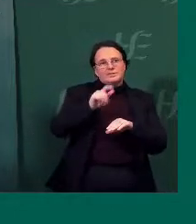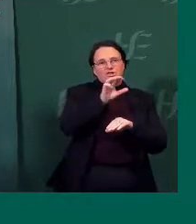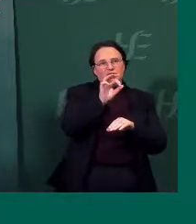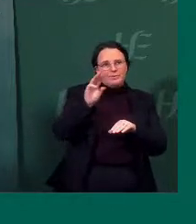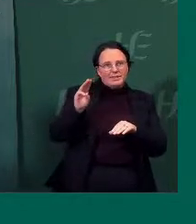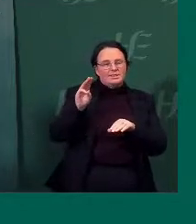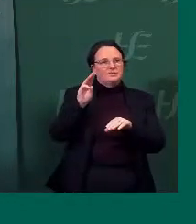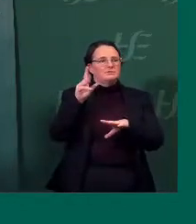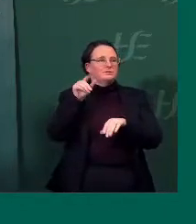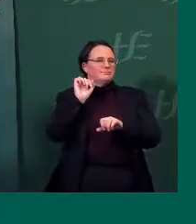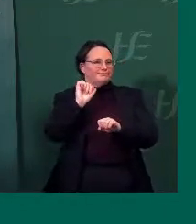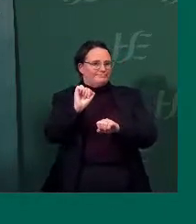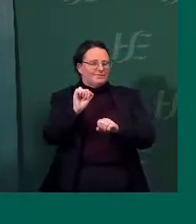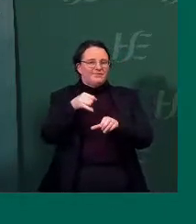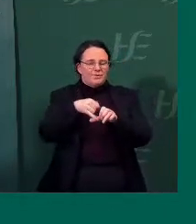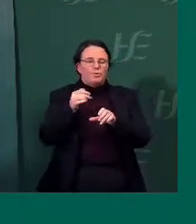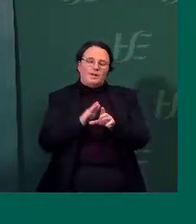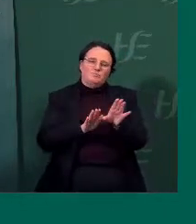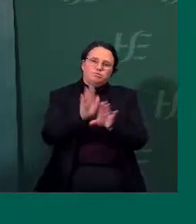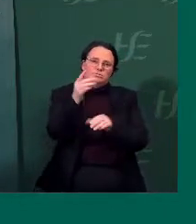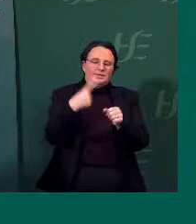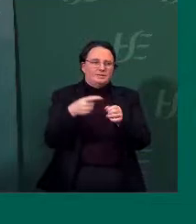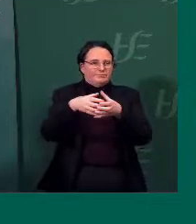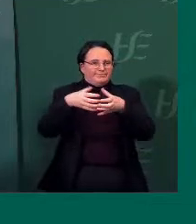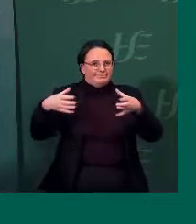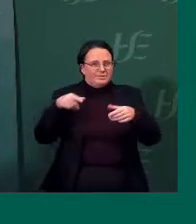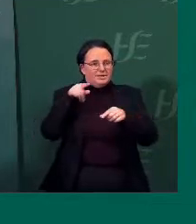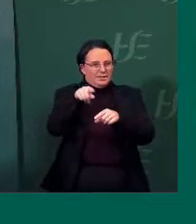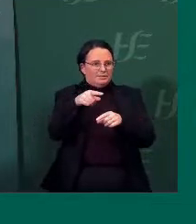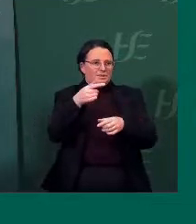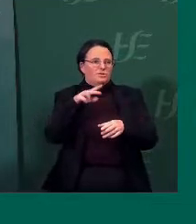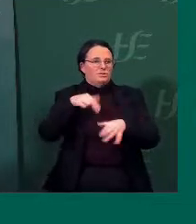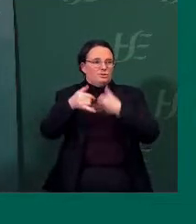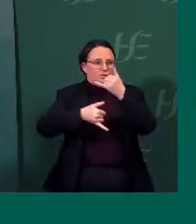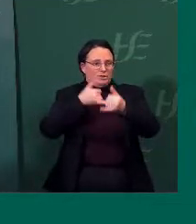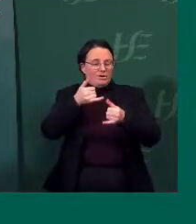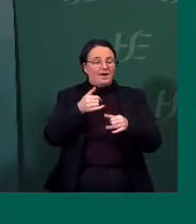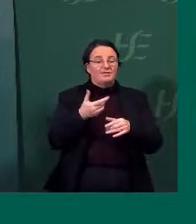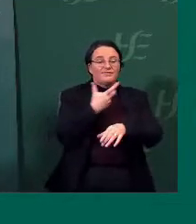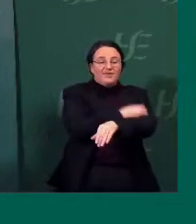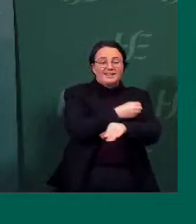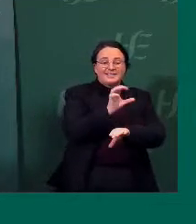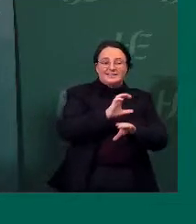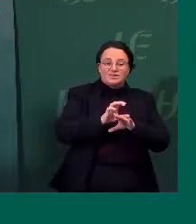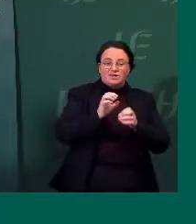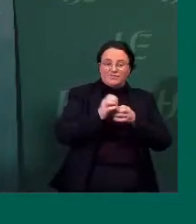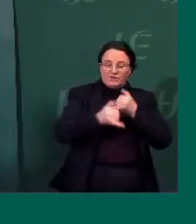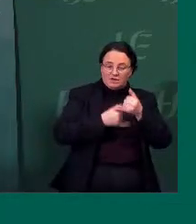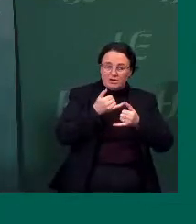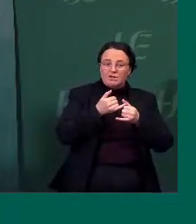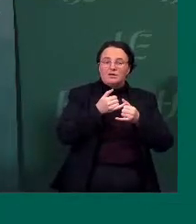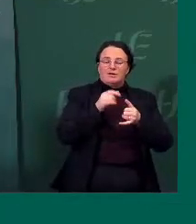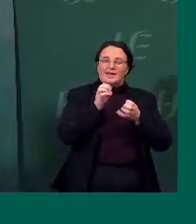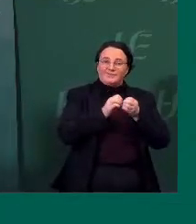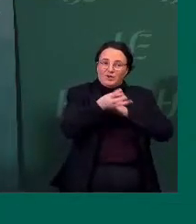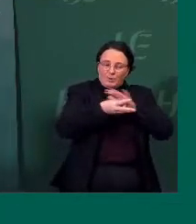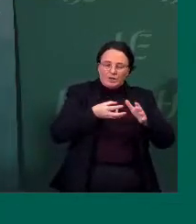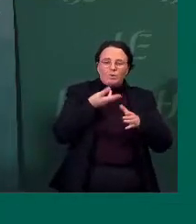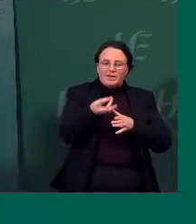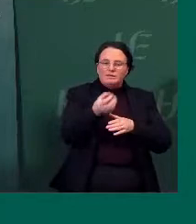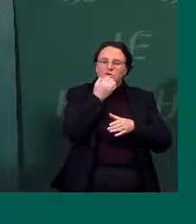to increase that up again in the new year. And our vaccine centre is increasing the capacity available week on week using a mix of appointments and